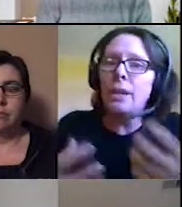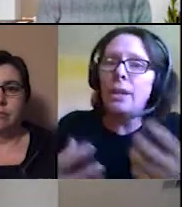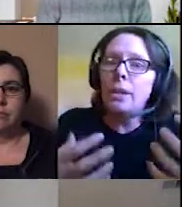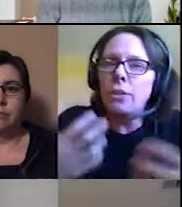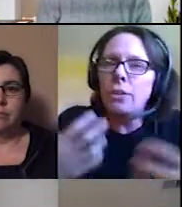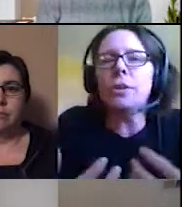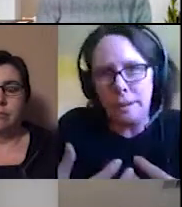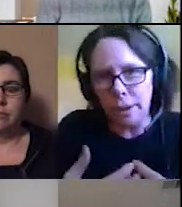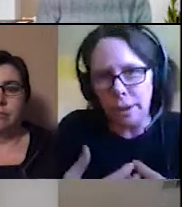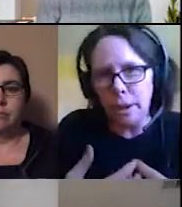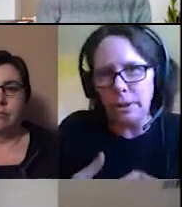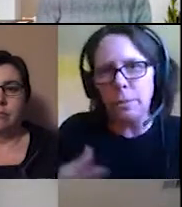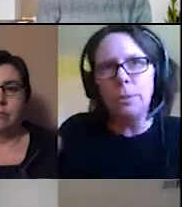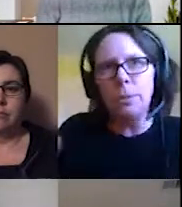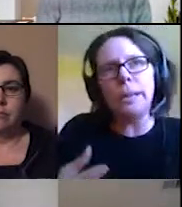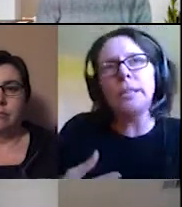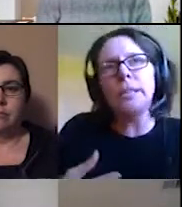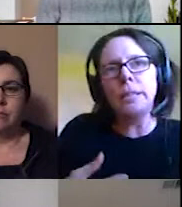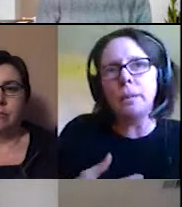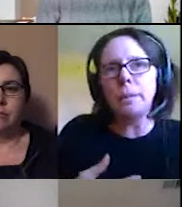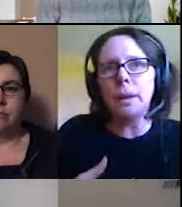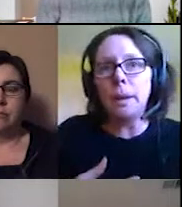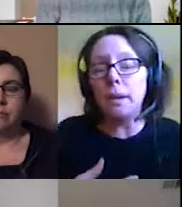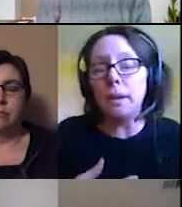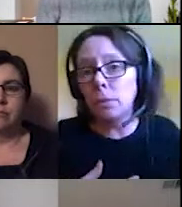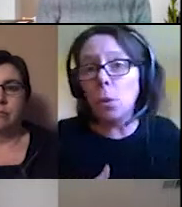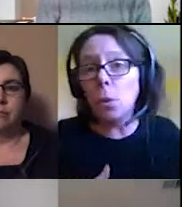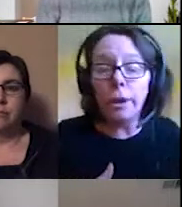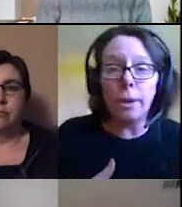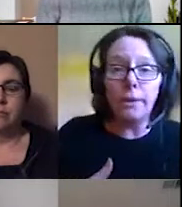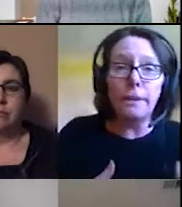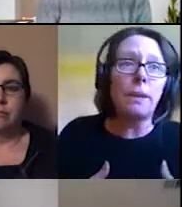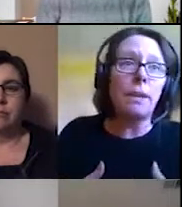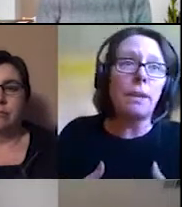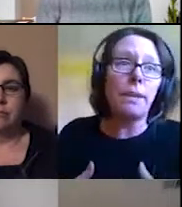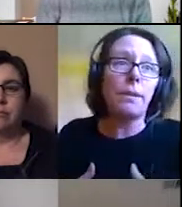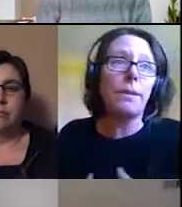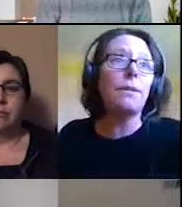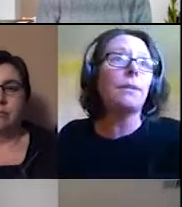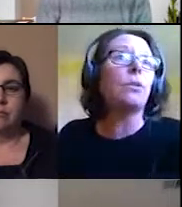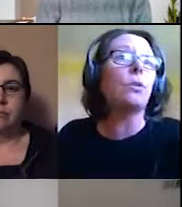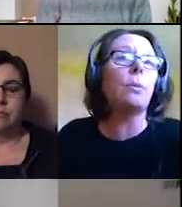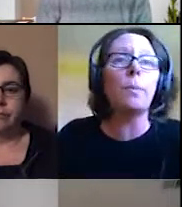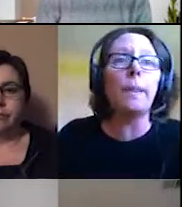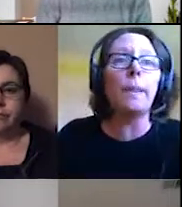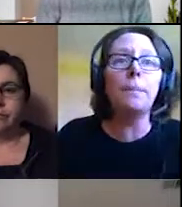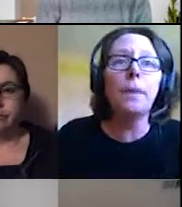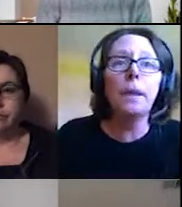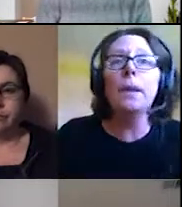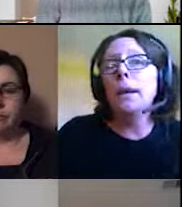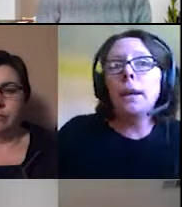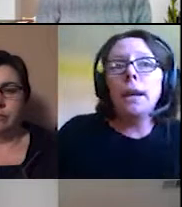we read books and play to use a lot of that vocabulary. We actually need to think about core vocabulary in these scenarios. I'm going to talk a bit more about